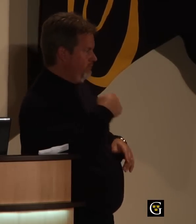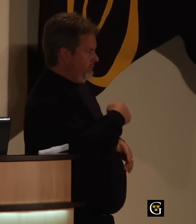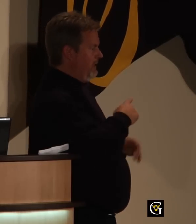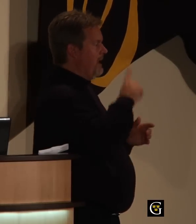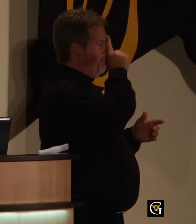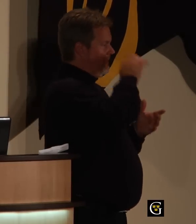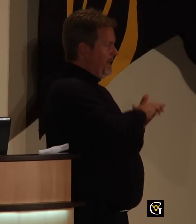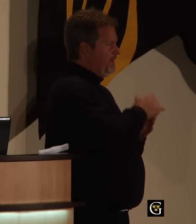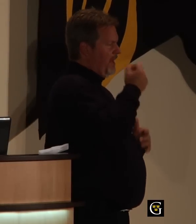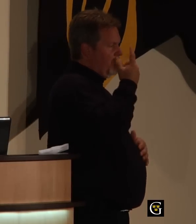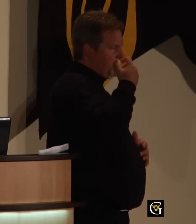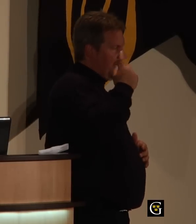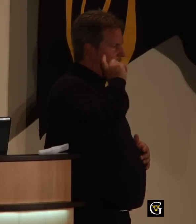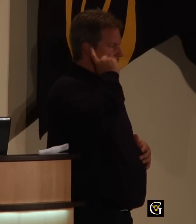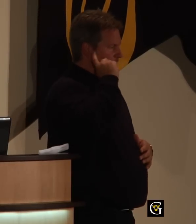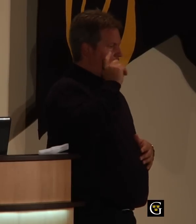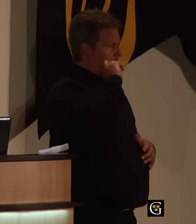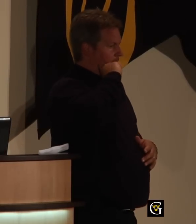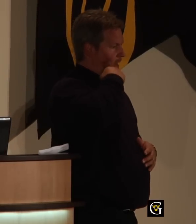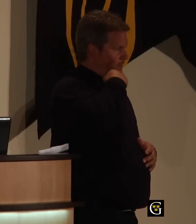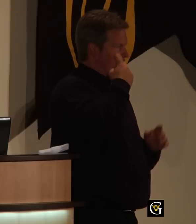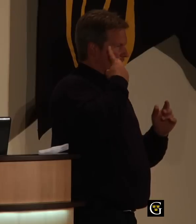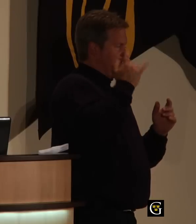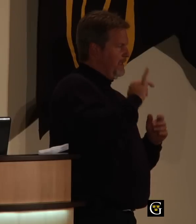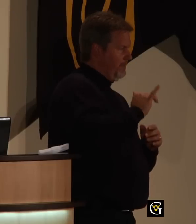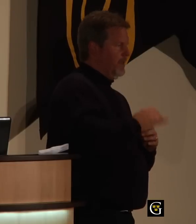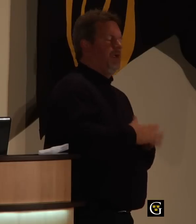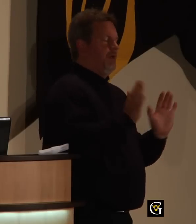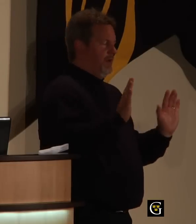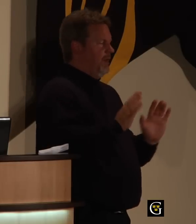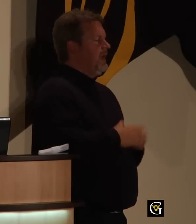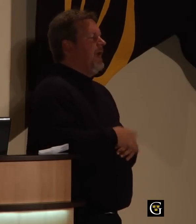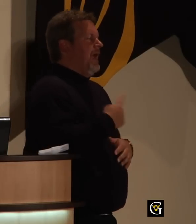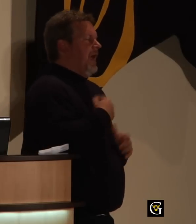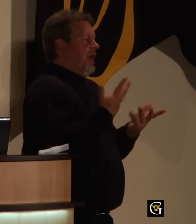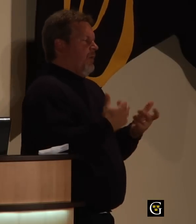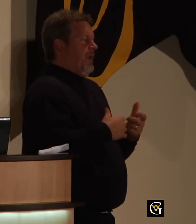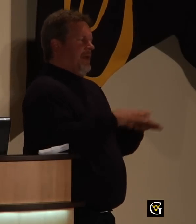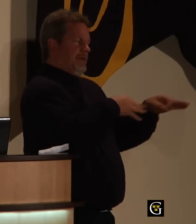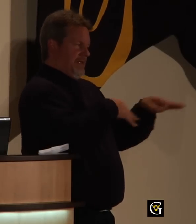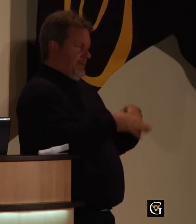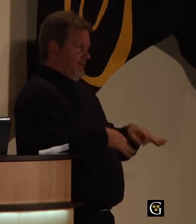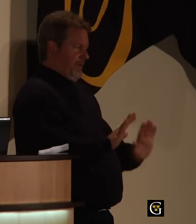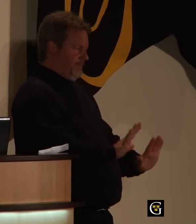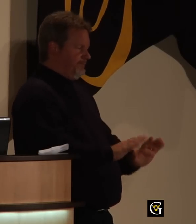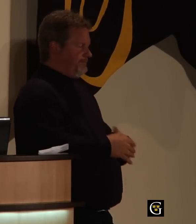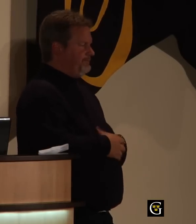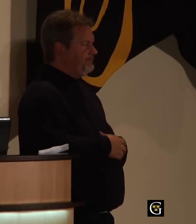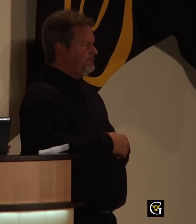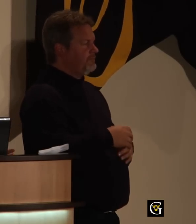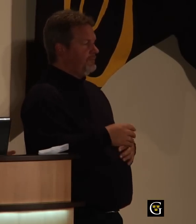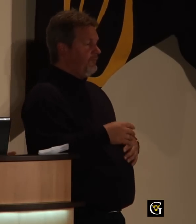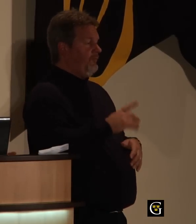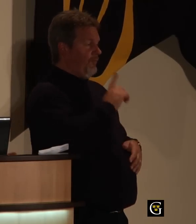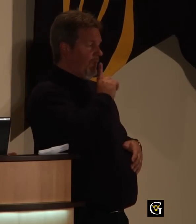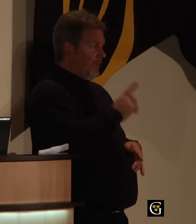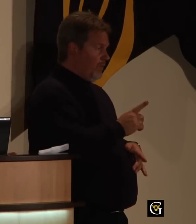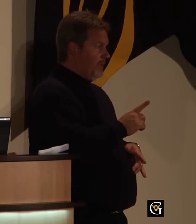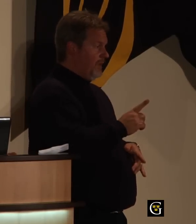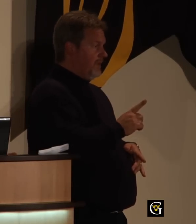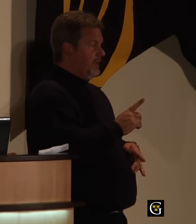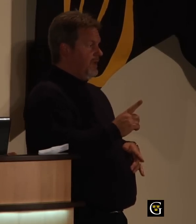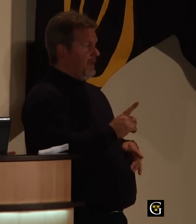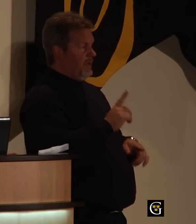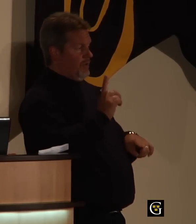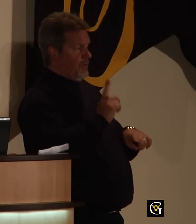disclaimers, okay? So there are steep technological barriers in the way of making this happen, just as you could not have sent